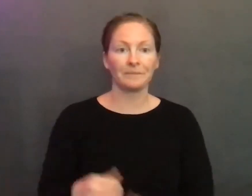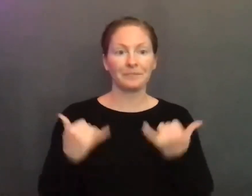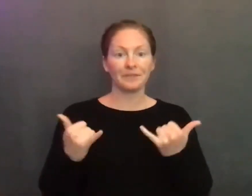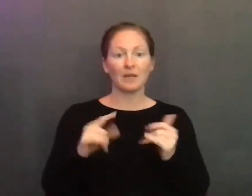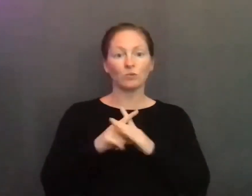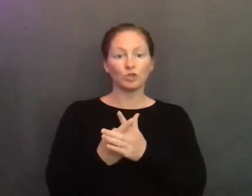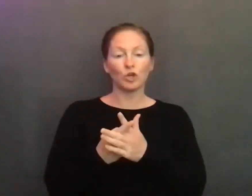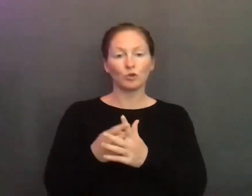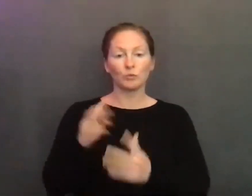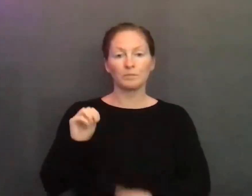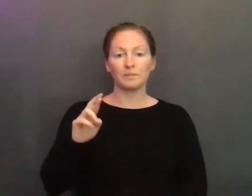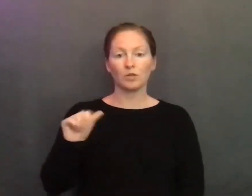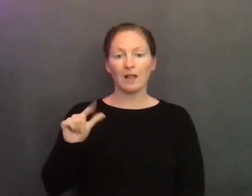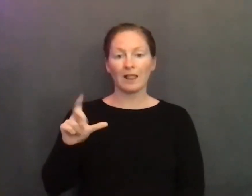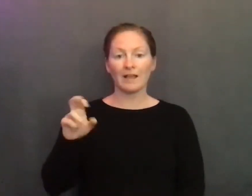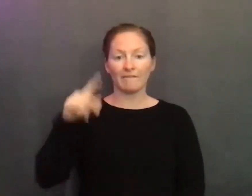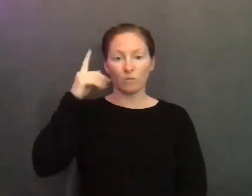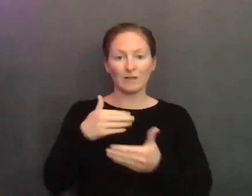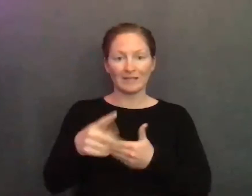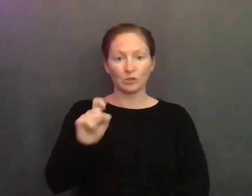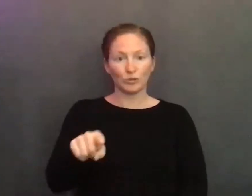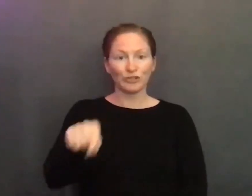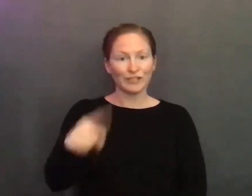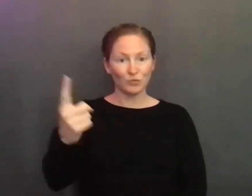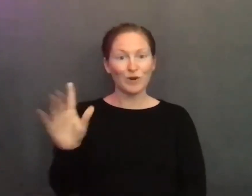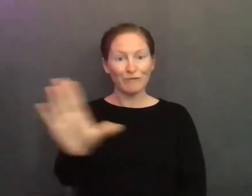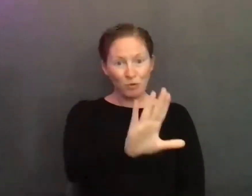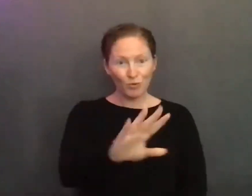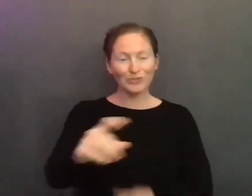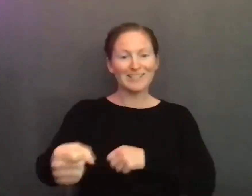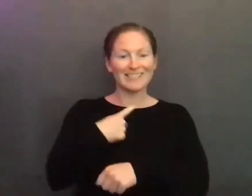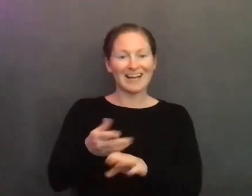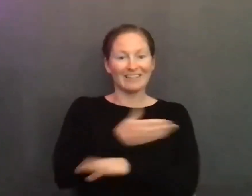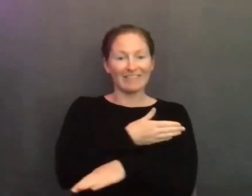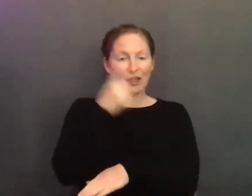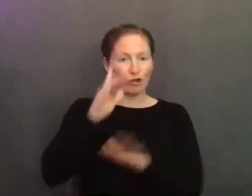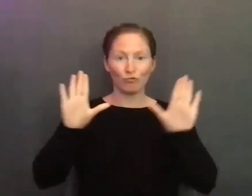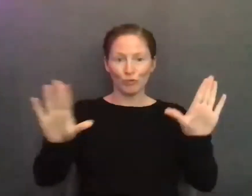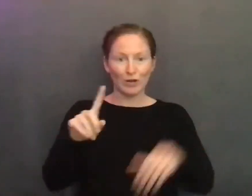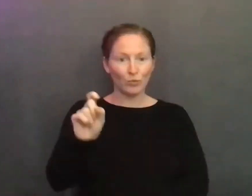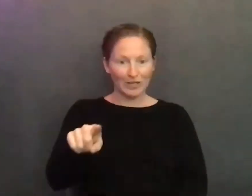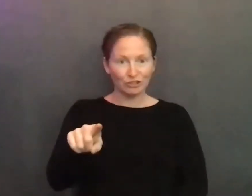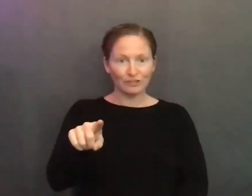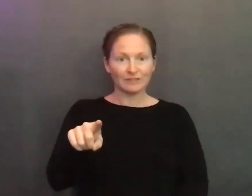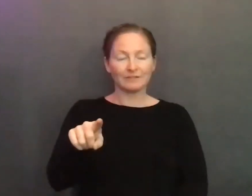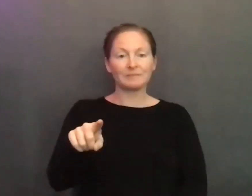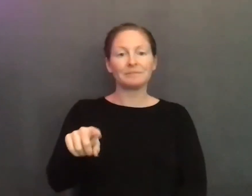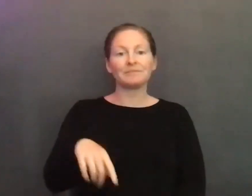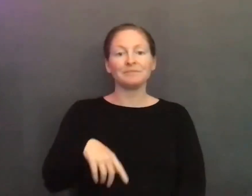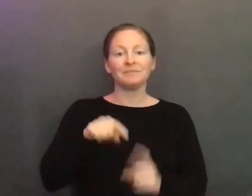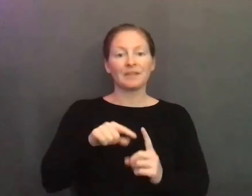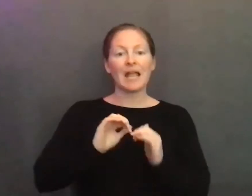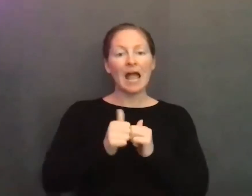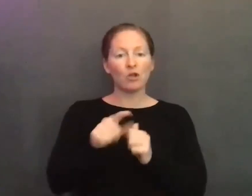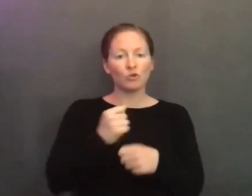this is one that someone had sent in to us in advance. And I thought it was a great question. And it was essentially, how will you make sure that you